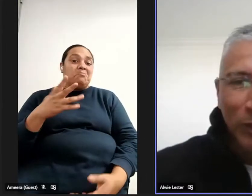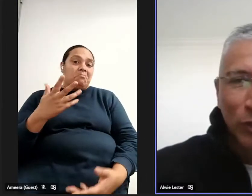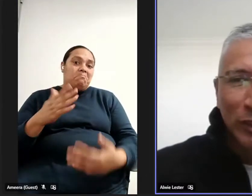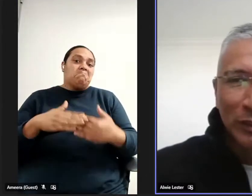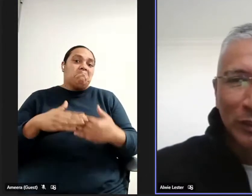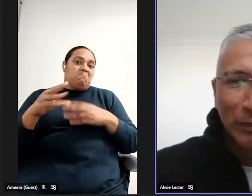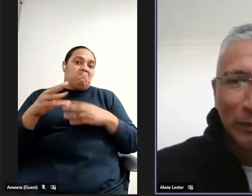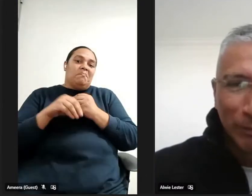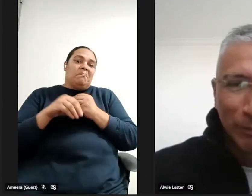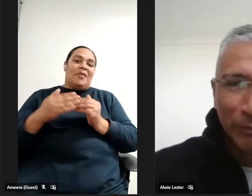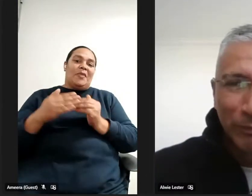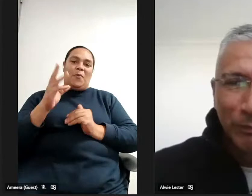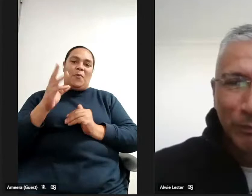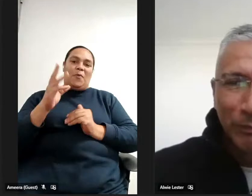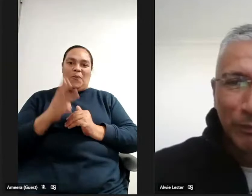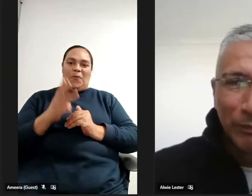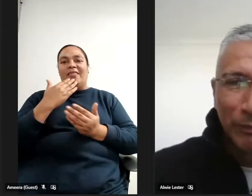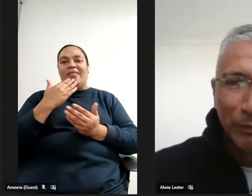Thank you very much, Regan.